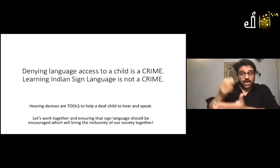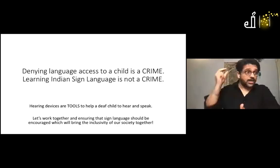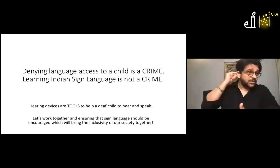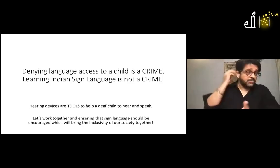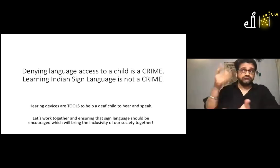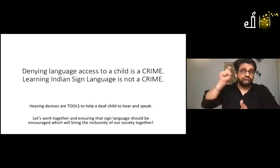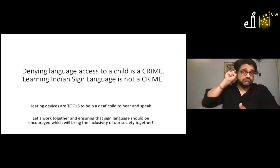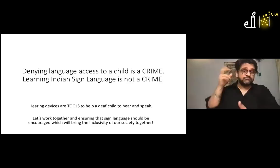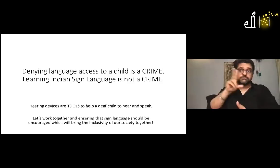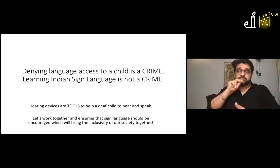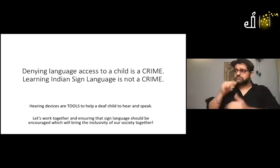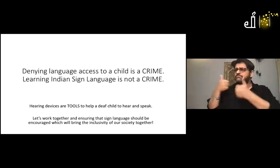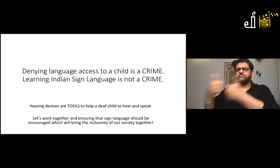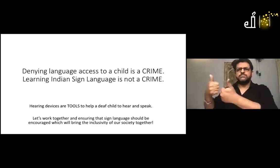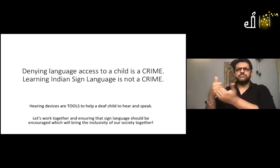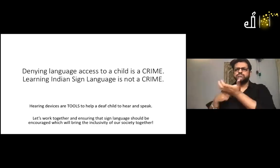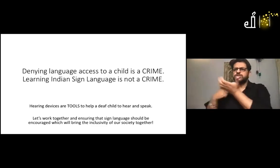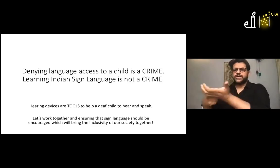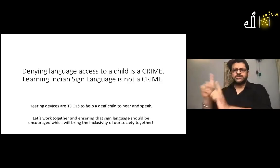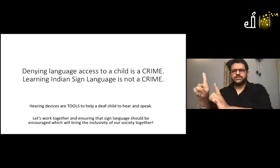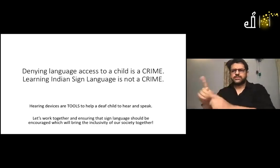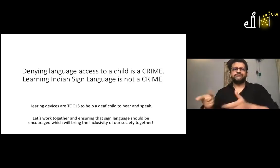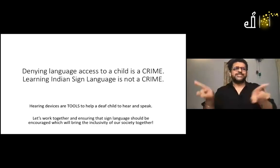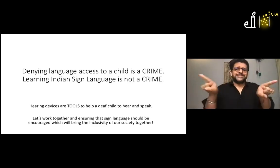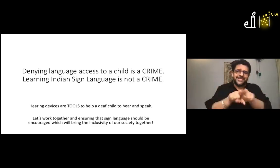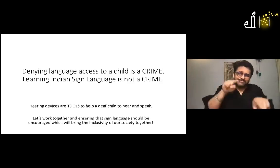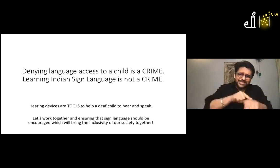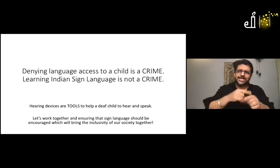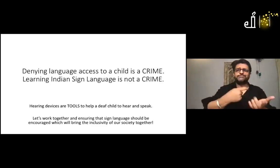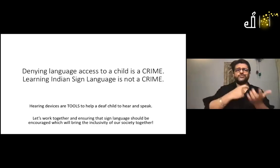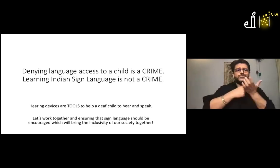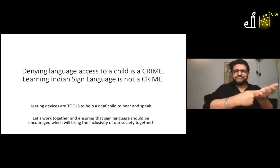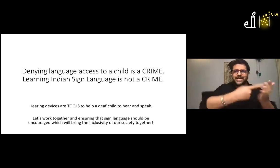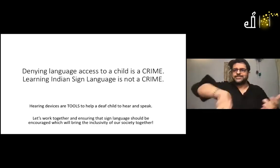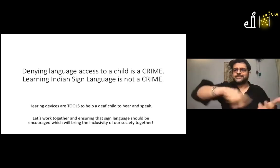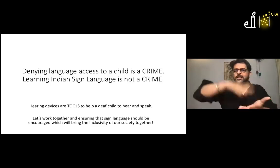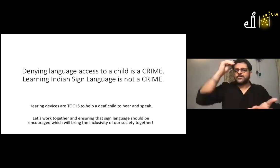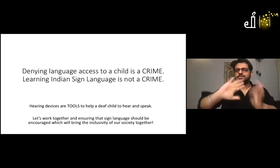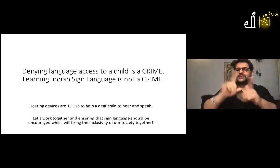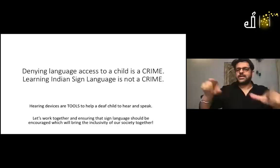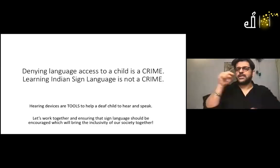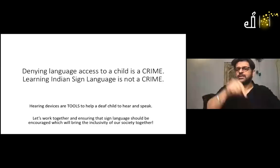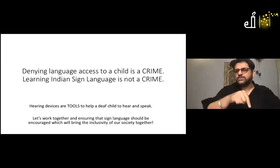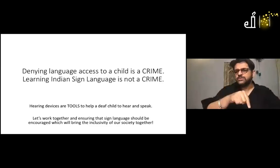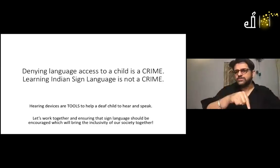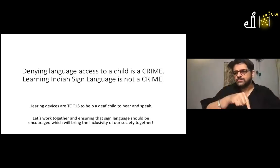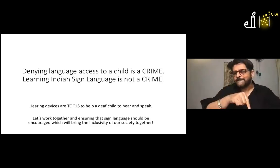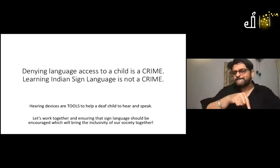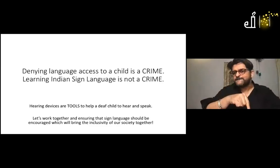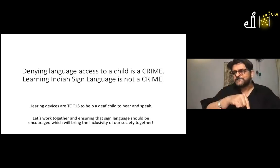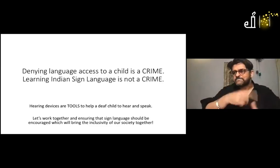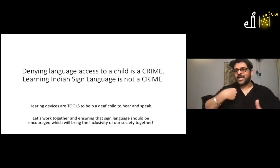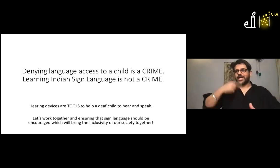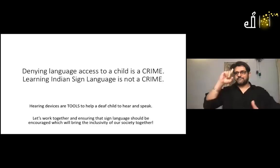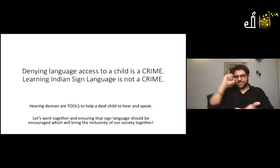You should respect the community. Let them decide if they want to go ahead with cochlear implants or hearing aid. Respect them, and respect the people